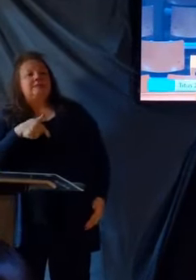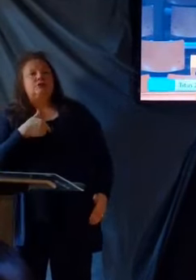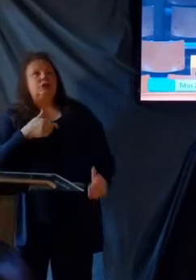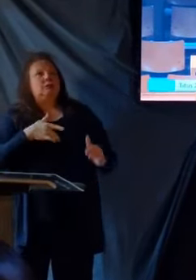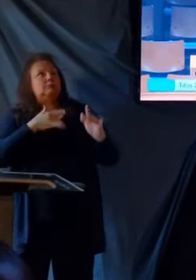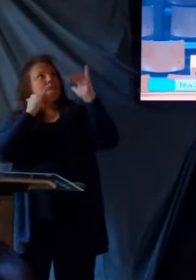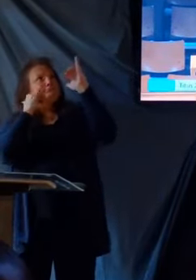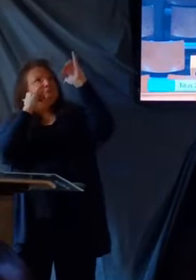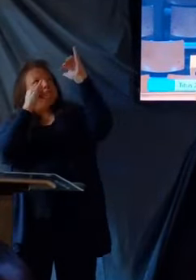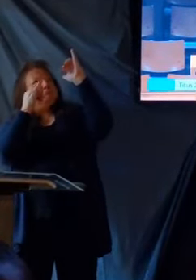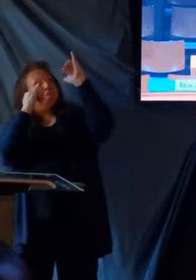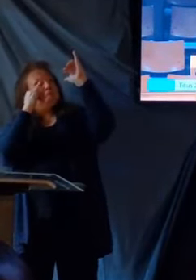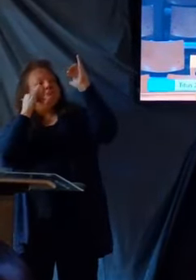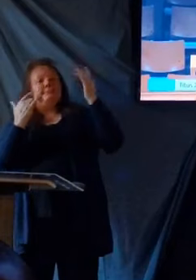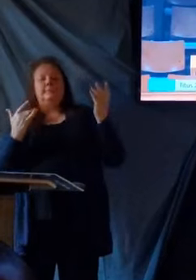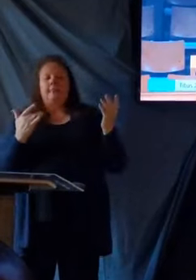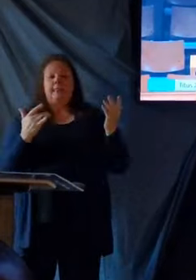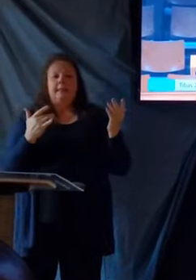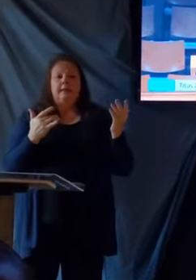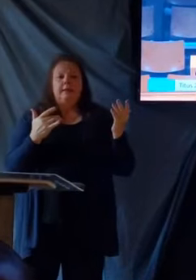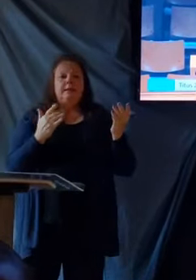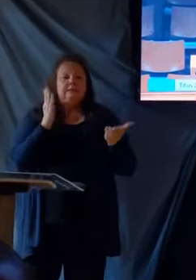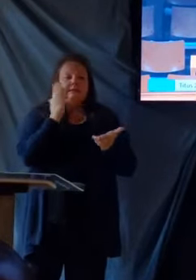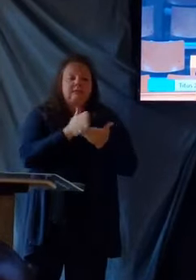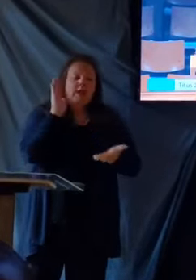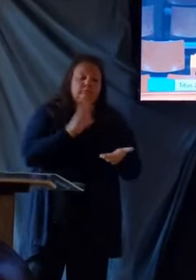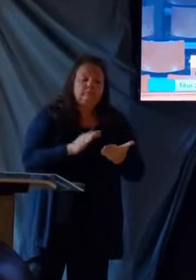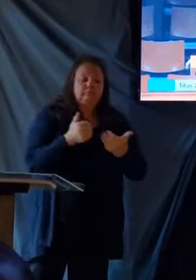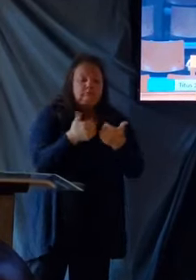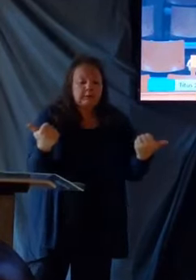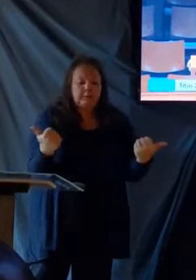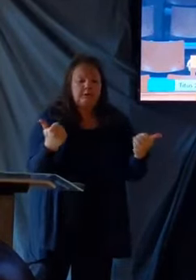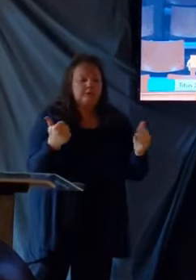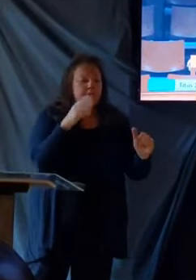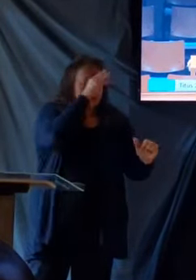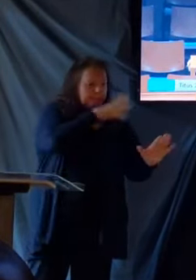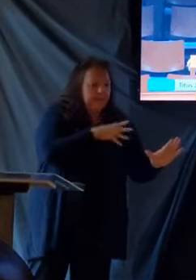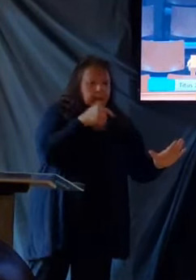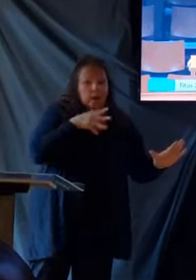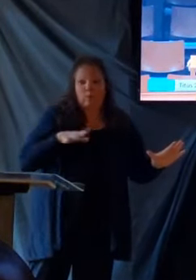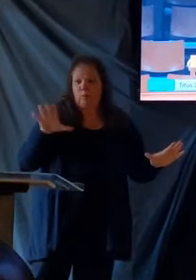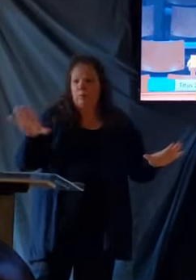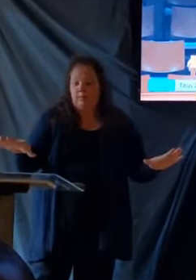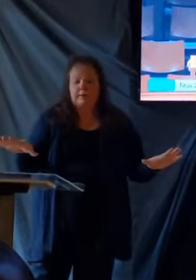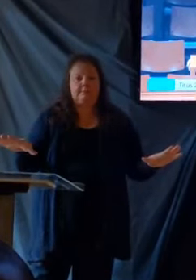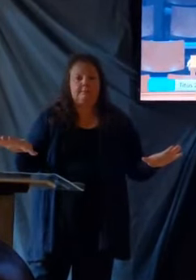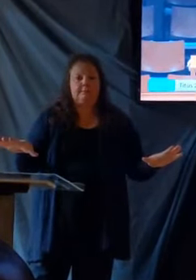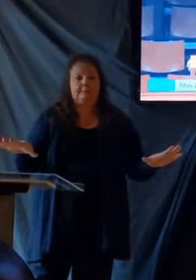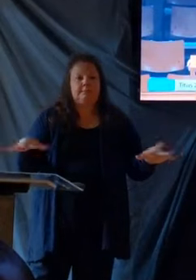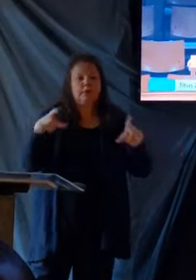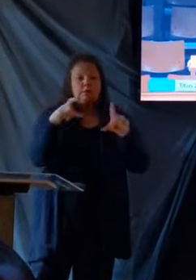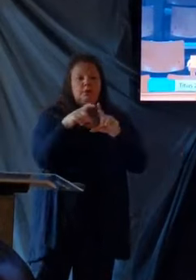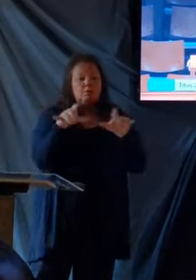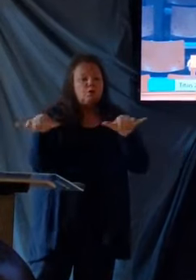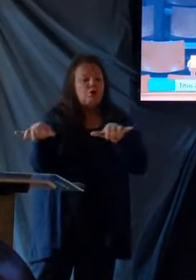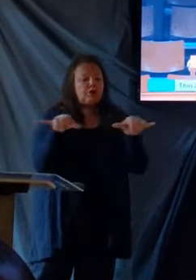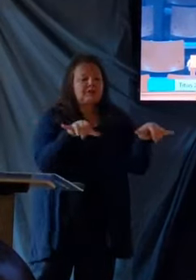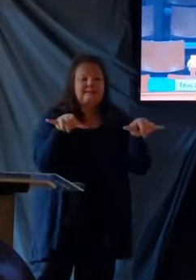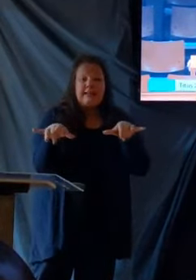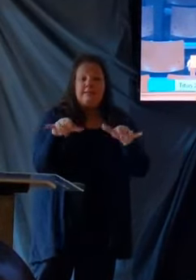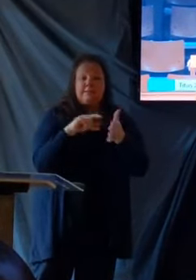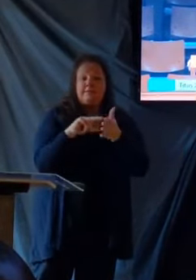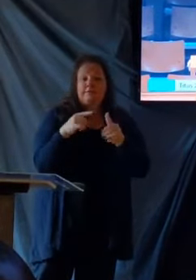godliness. They don't do away with the distinctions God's created. So you have that word likewise in verse